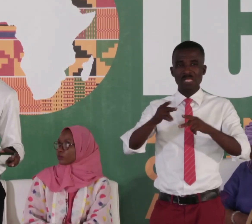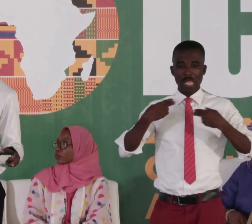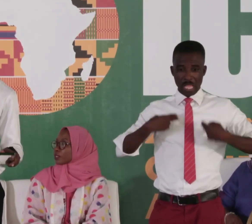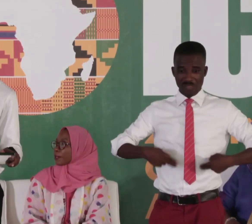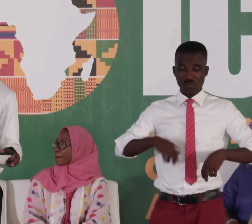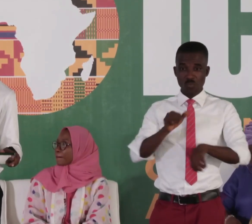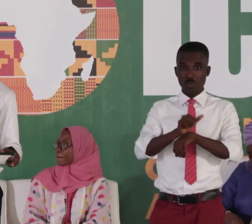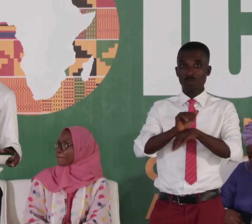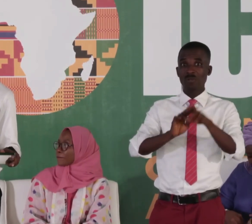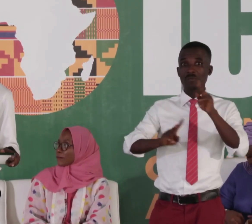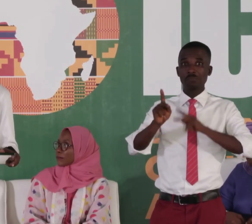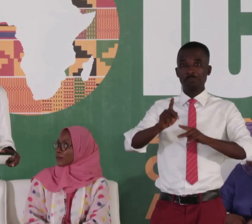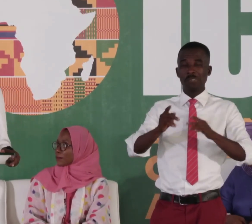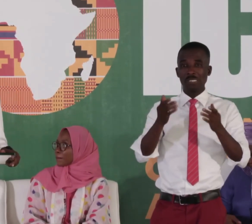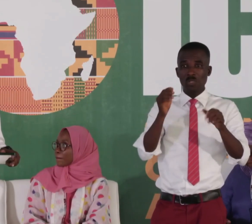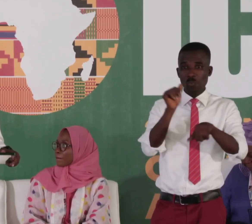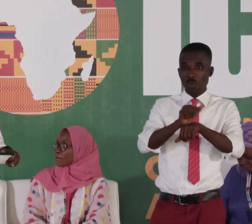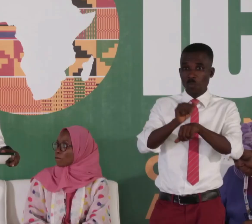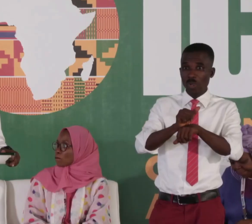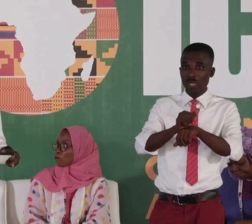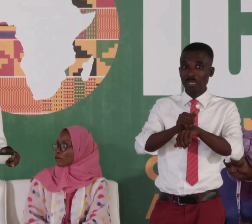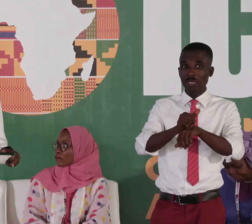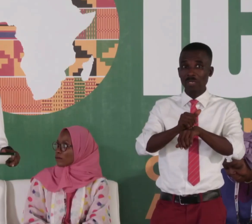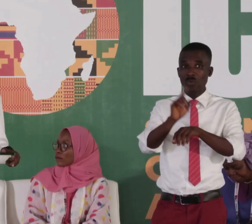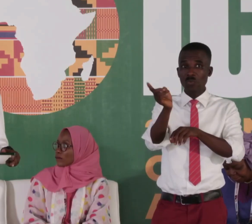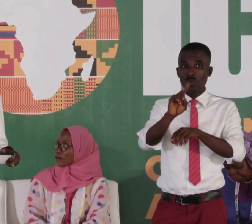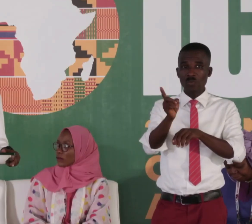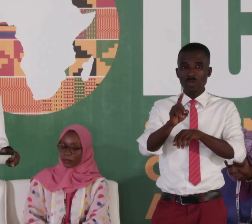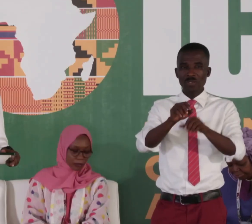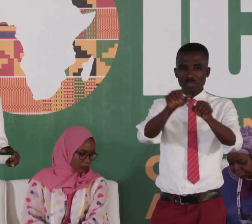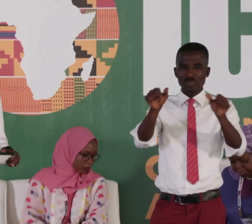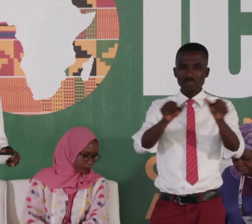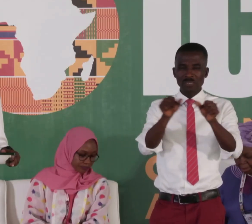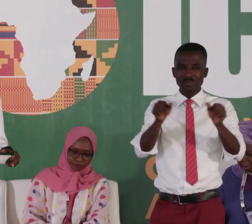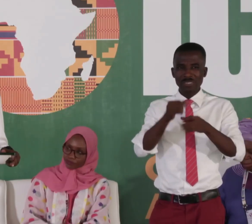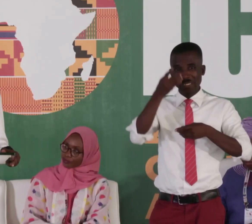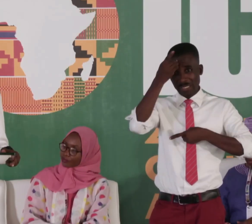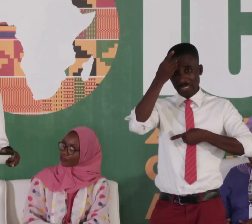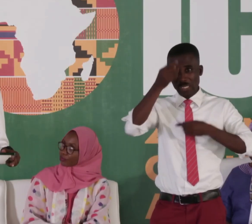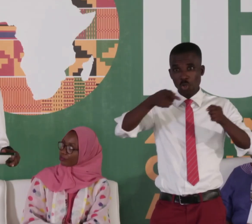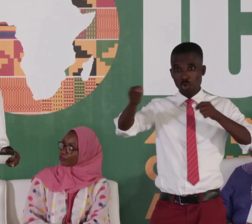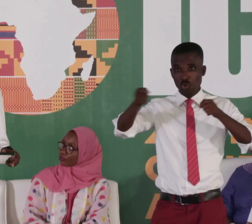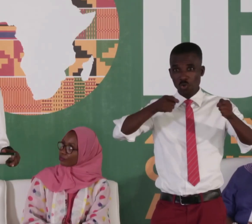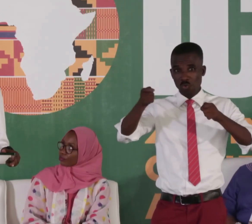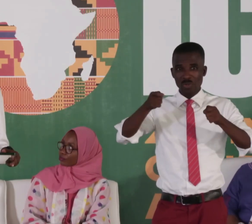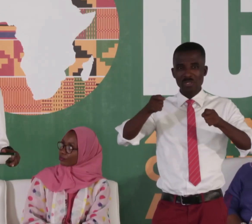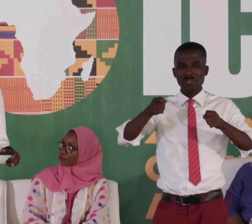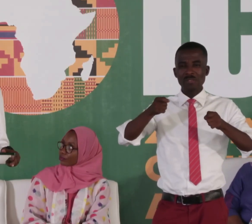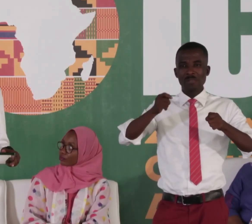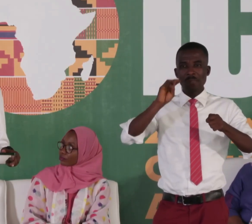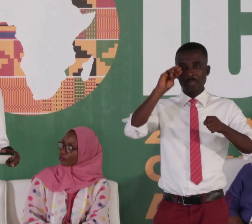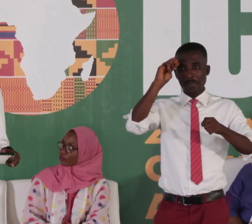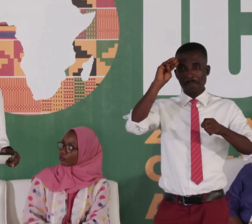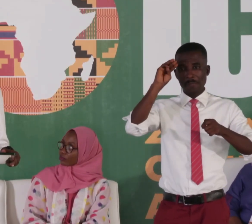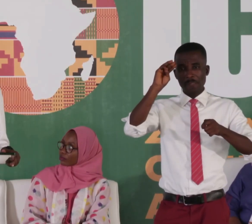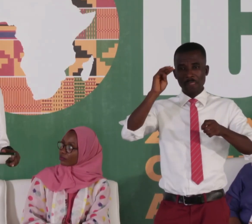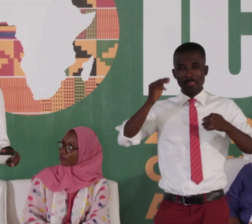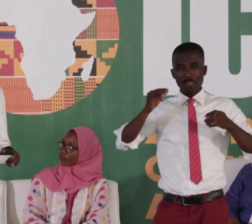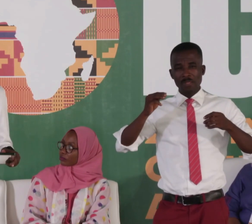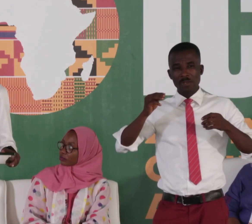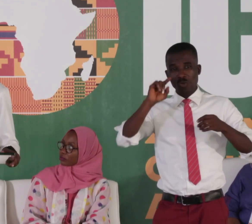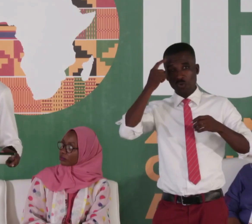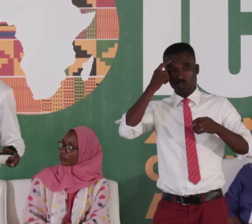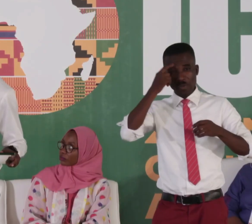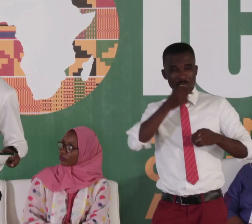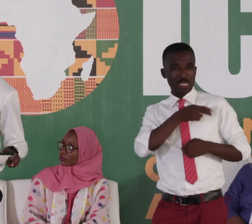workers who work at the facilities and also the disease control officers who work at the municipal health directories as well.